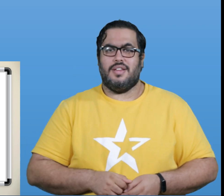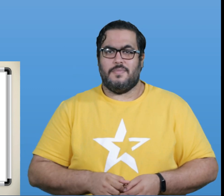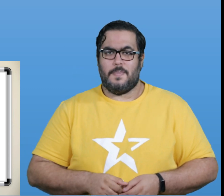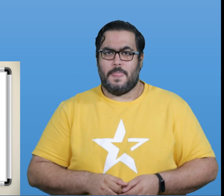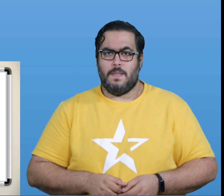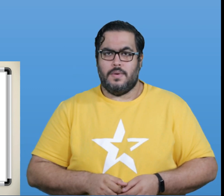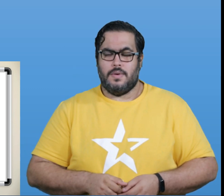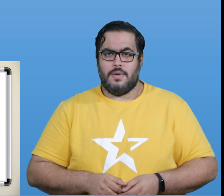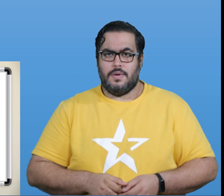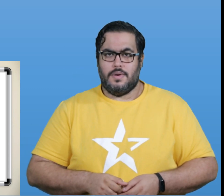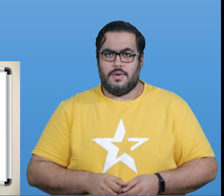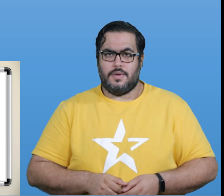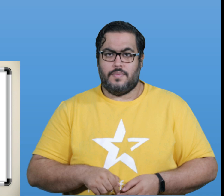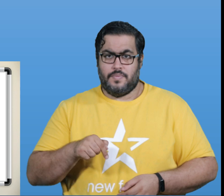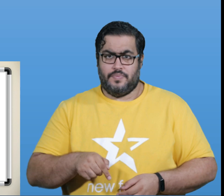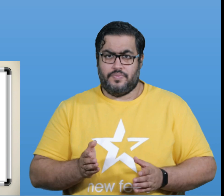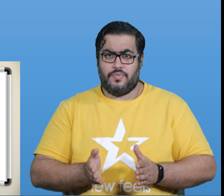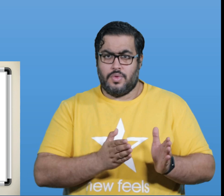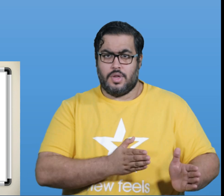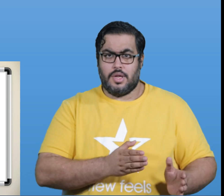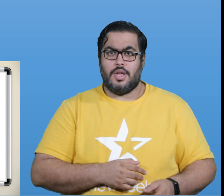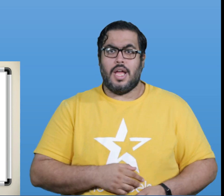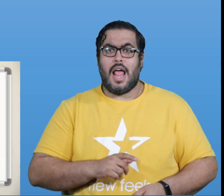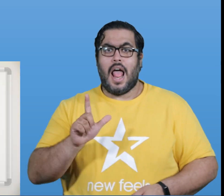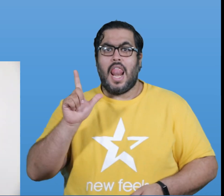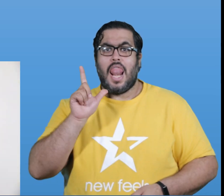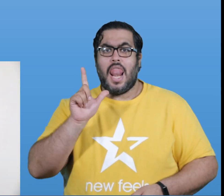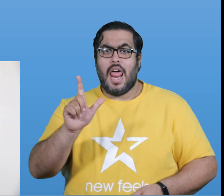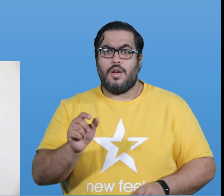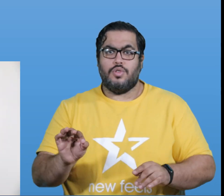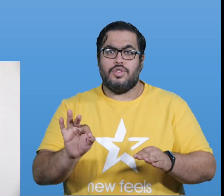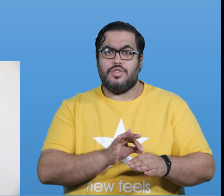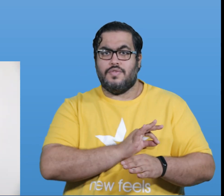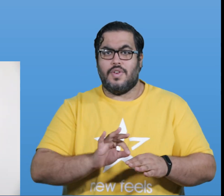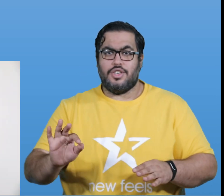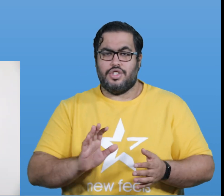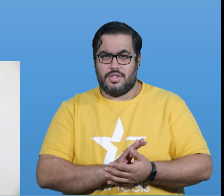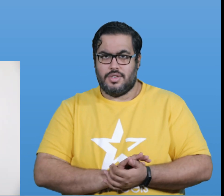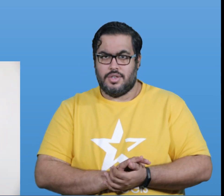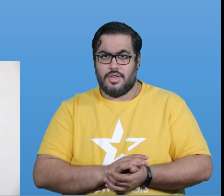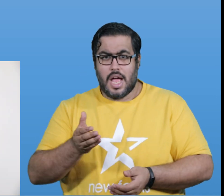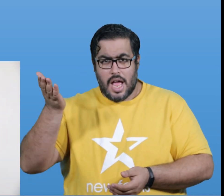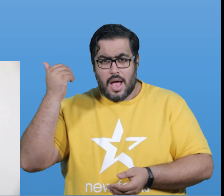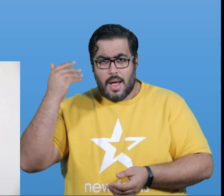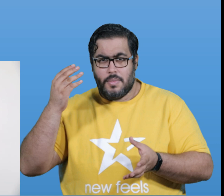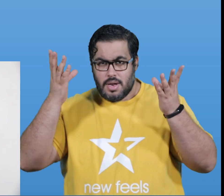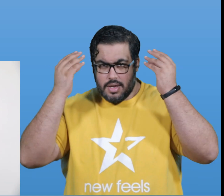also fine. Now let's go to the language functions. Remember those functions that we talked about and discussed earlier